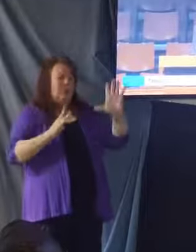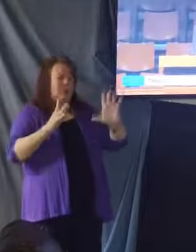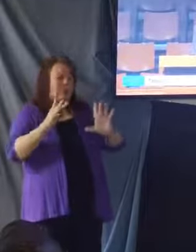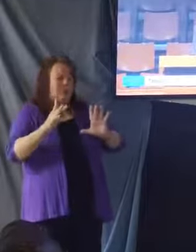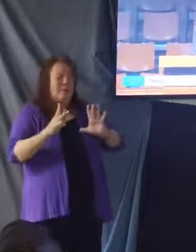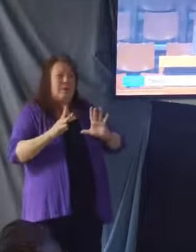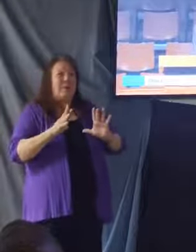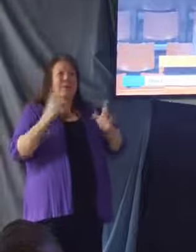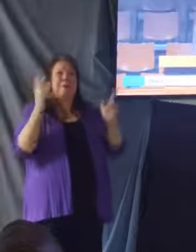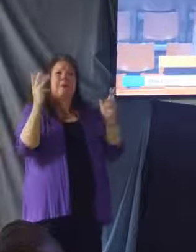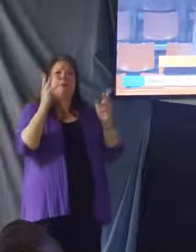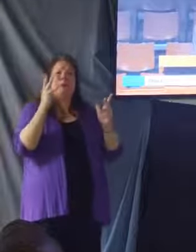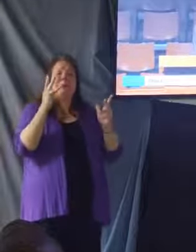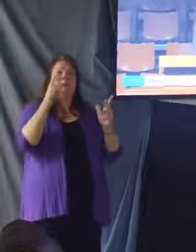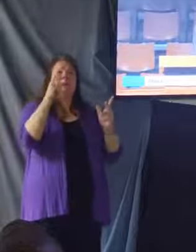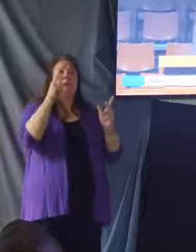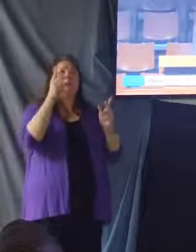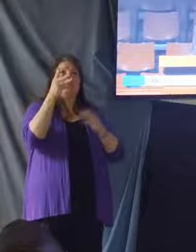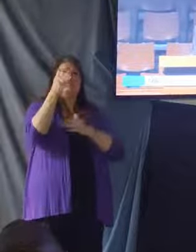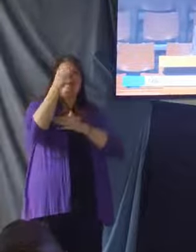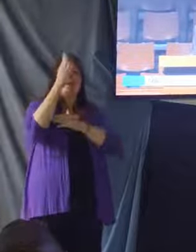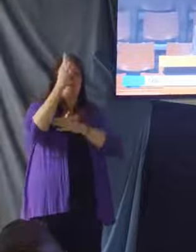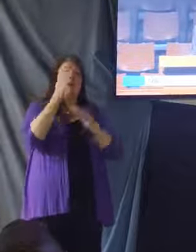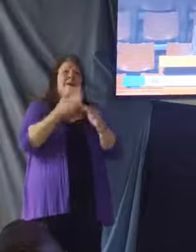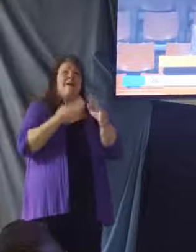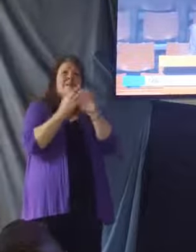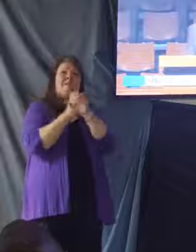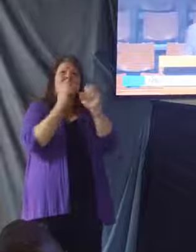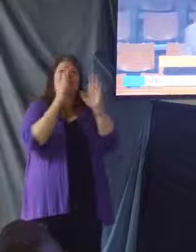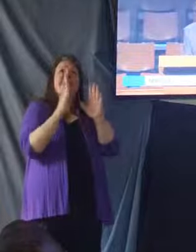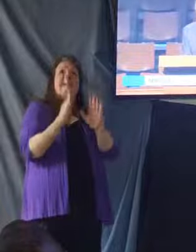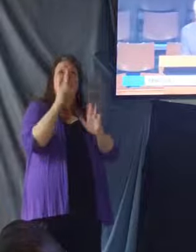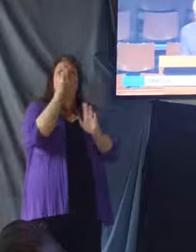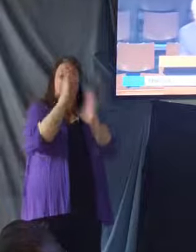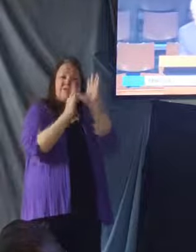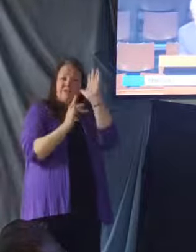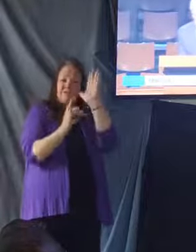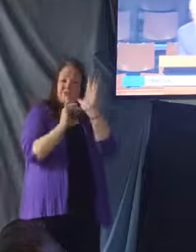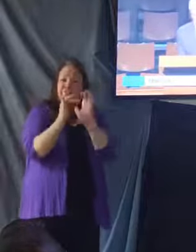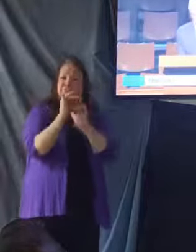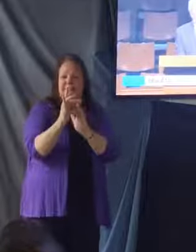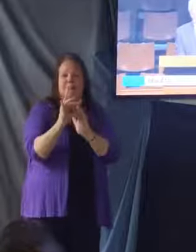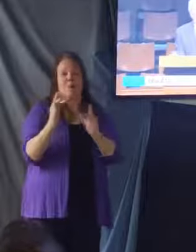great God and Savior, Christ Jesus.